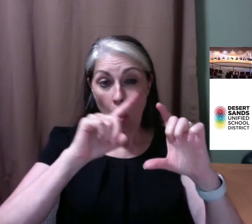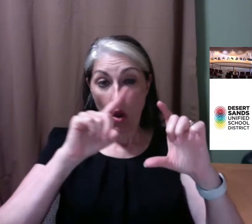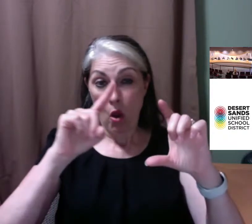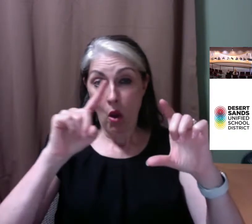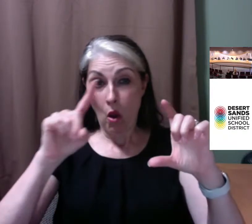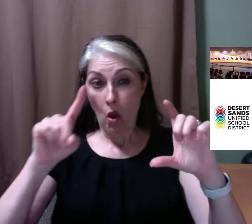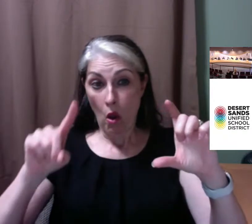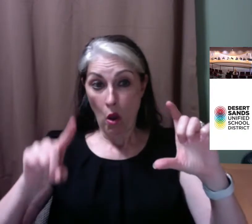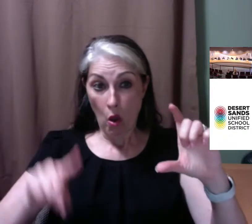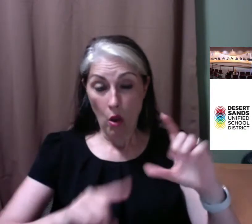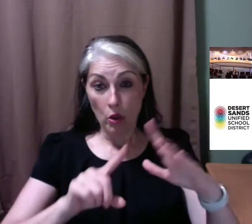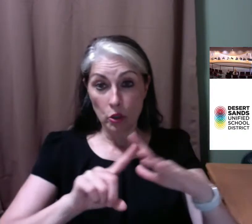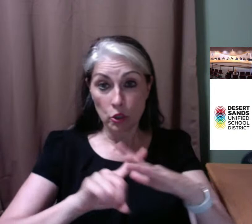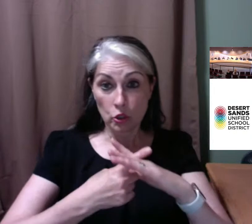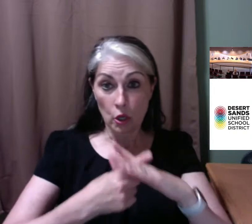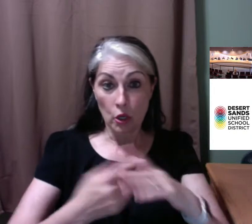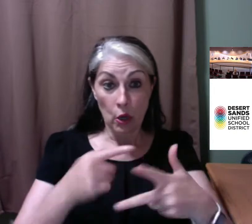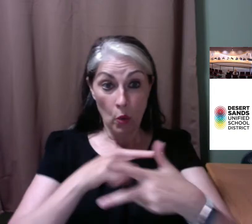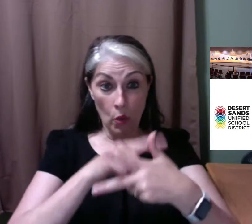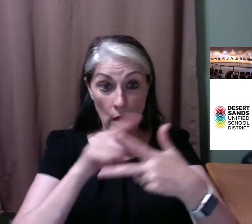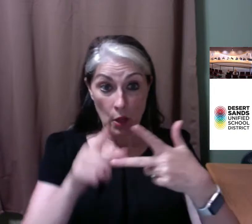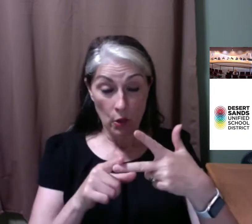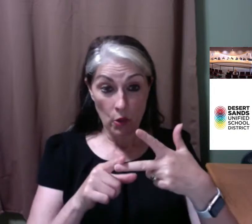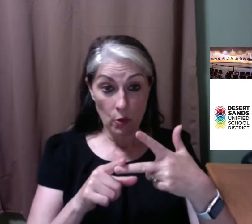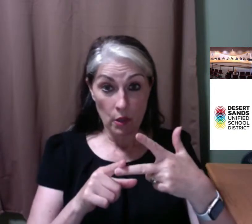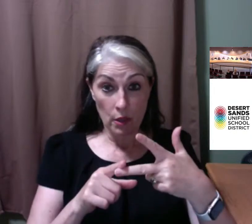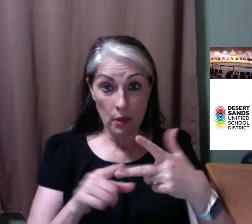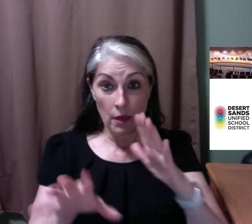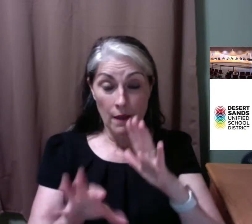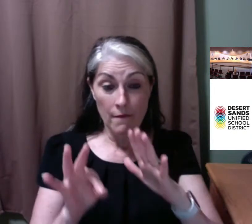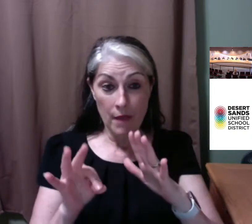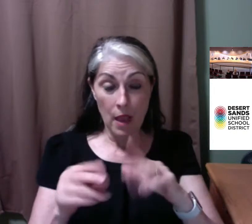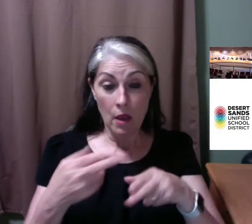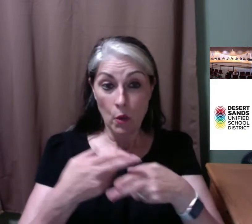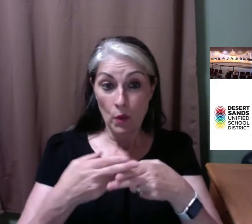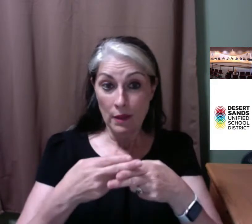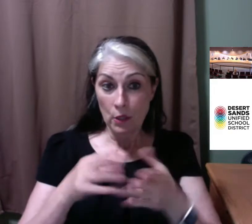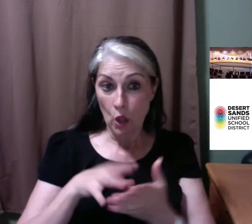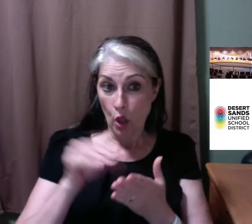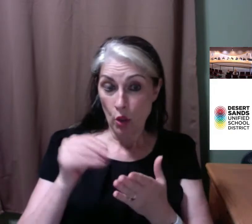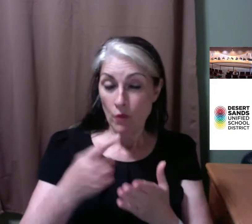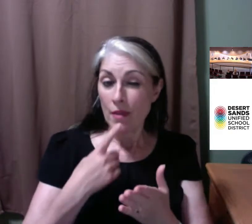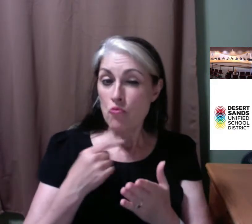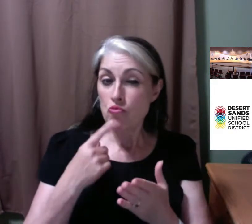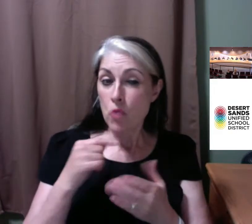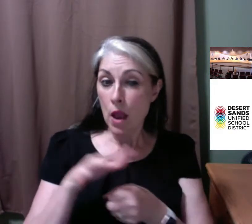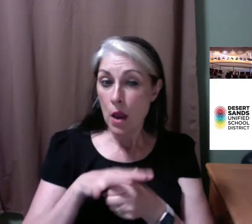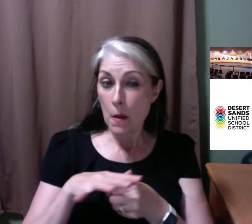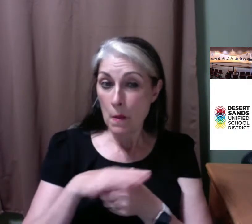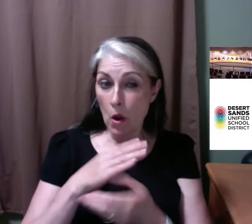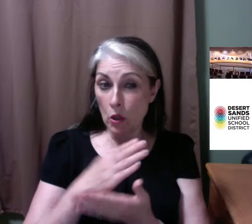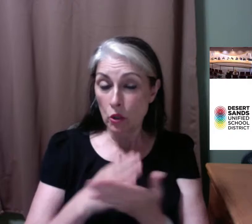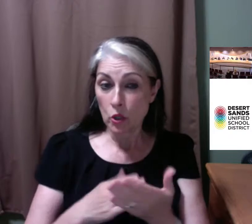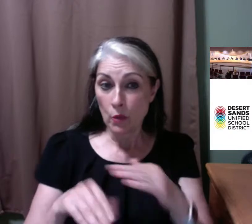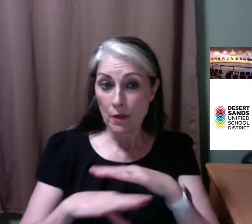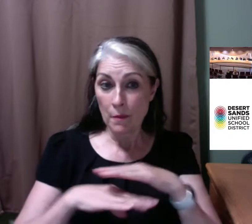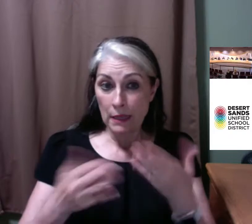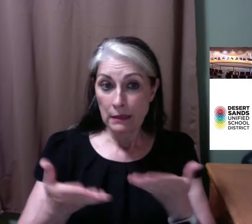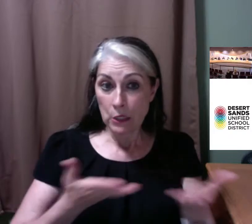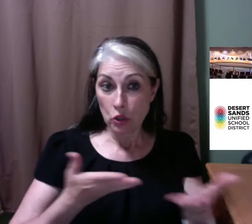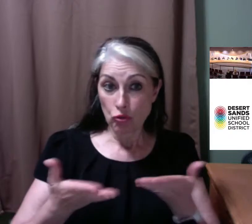and beginning with the 3 components found with the conditions of learning, that red section, let's start with basic